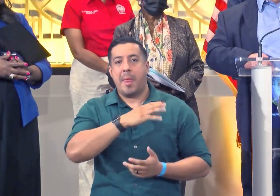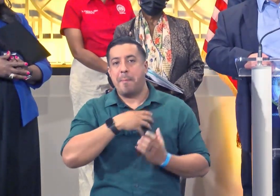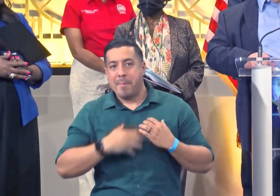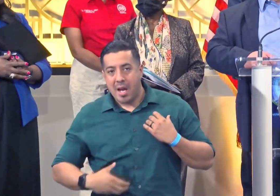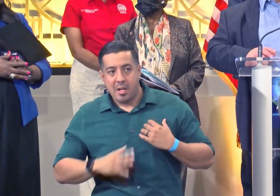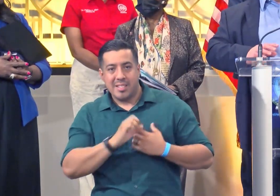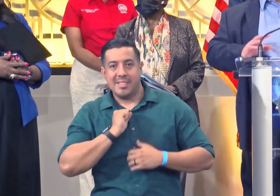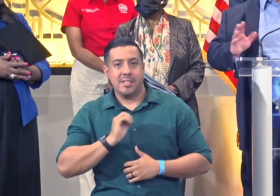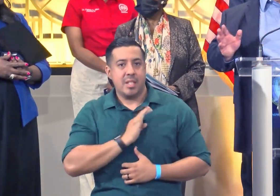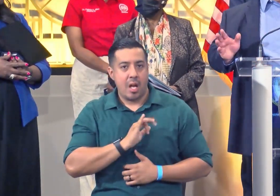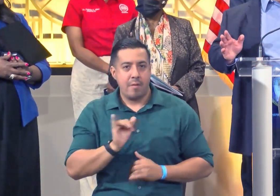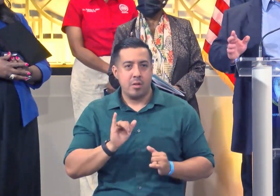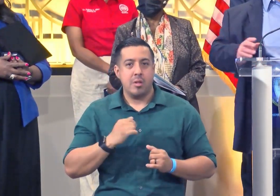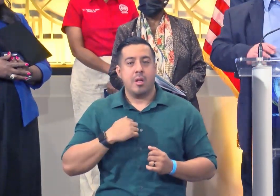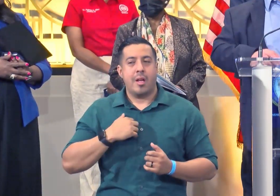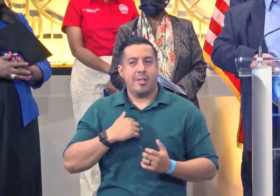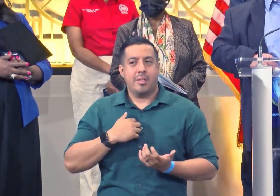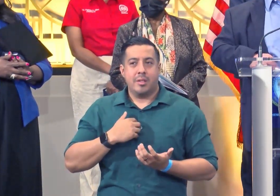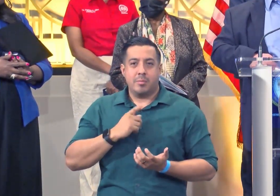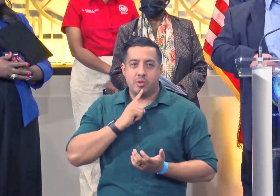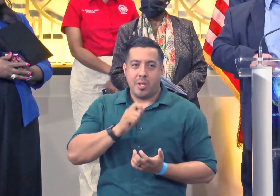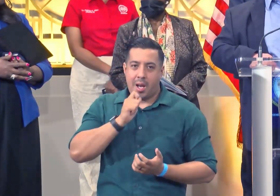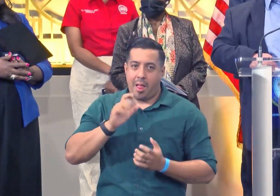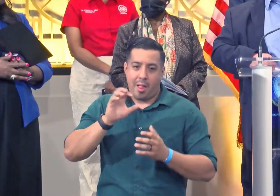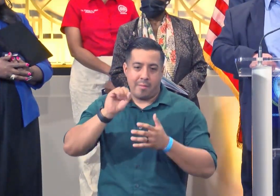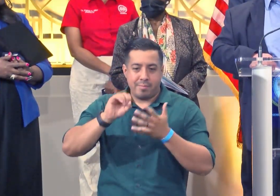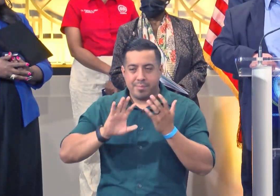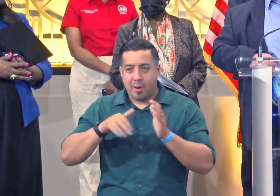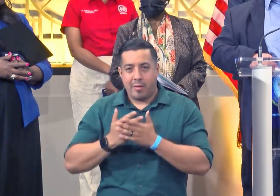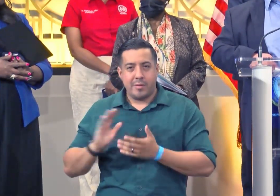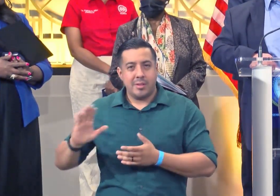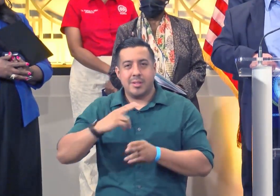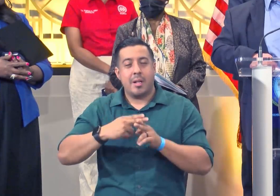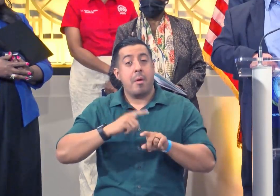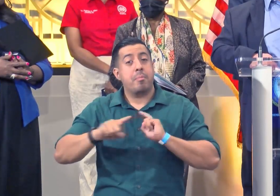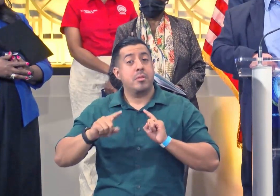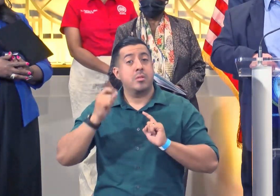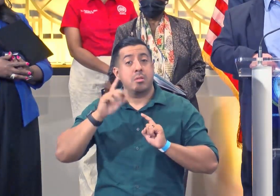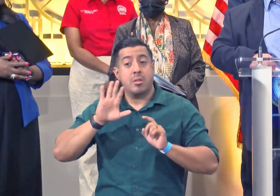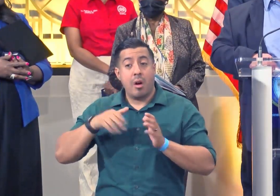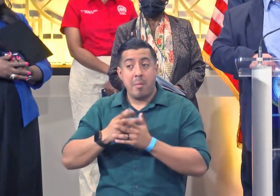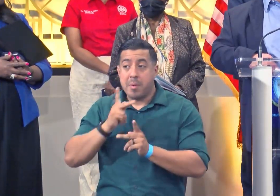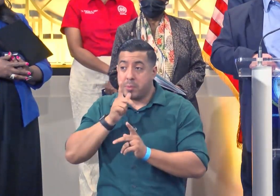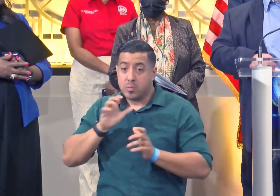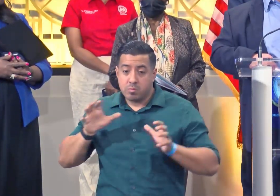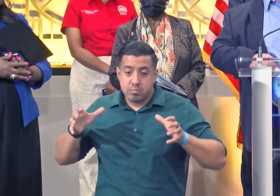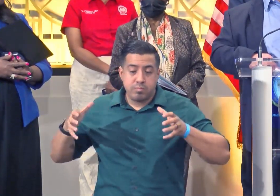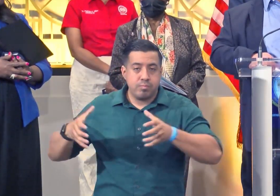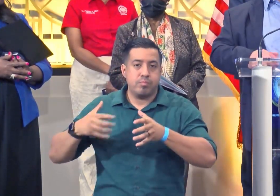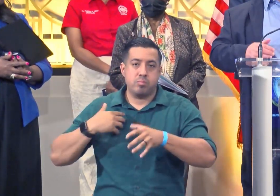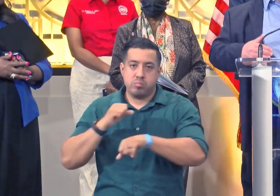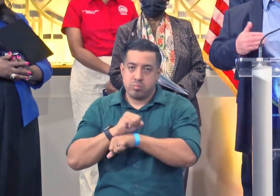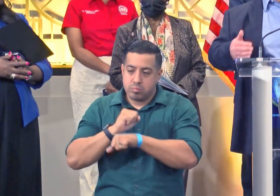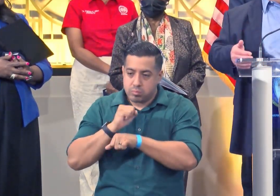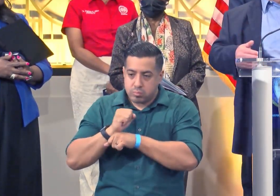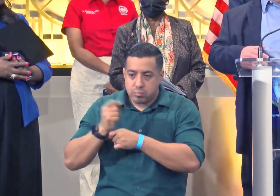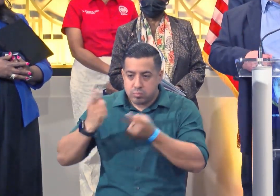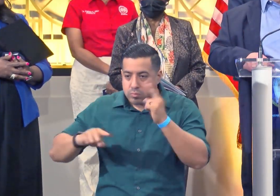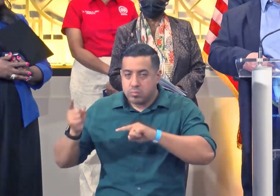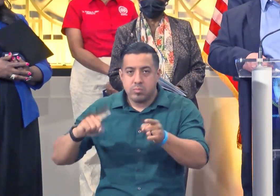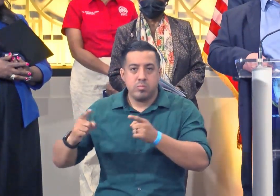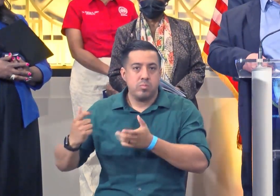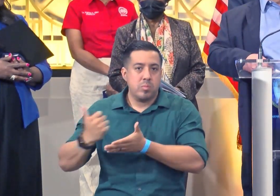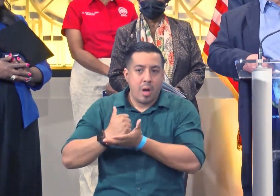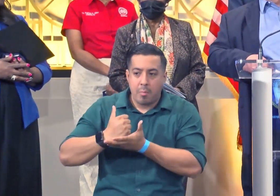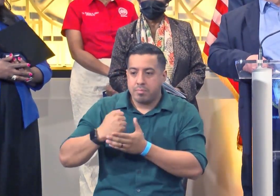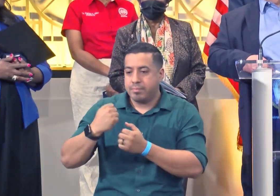there. I'm sure I'm leaving a lot of people there. It could not be done without all their efforts there. We worked a lot of hours. We actually